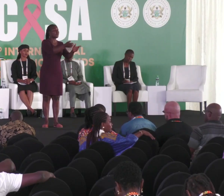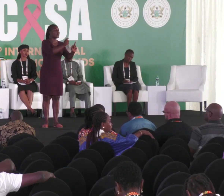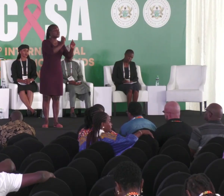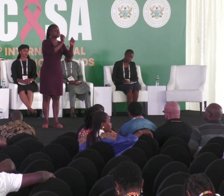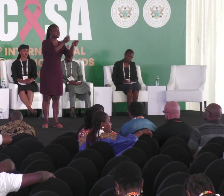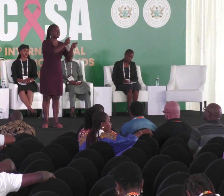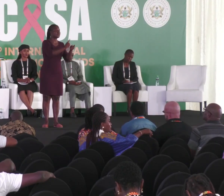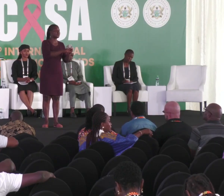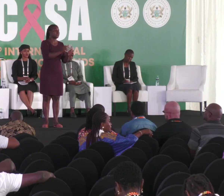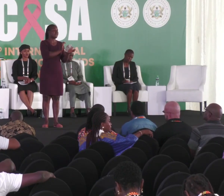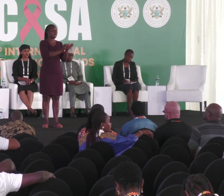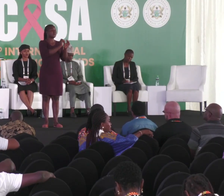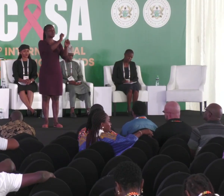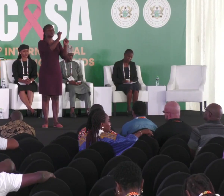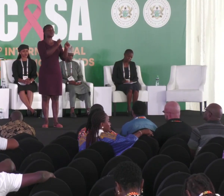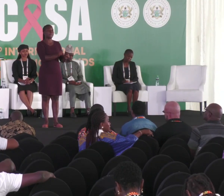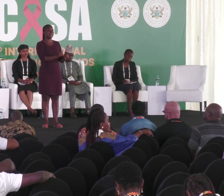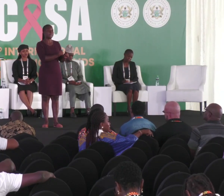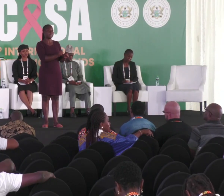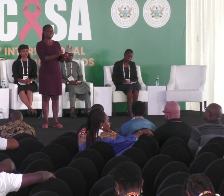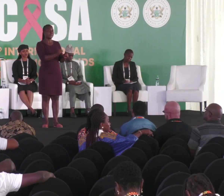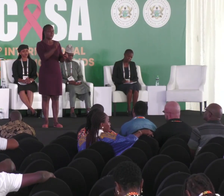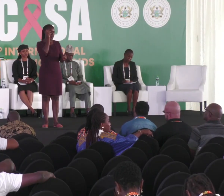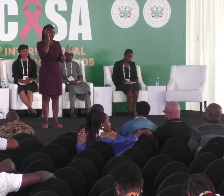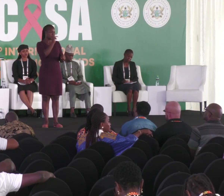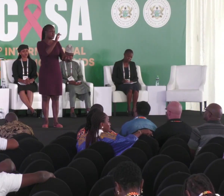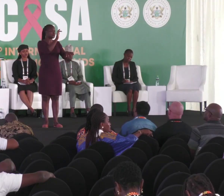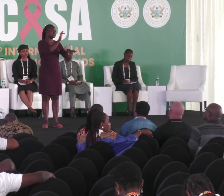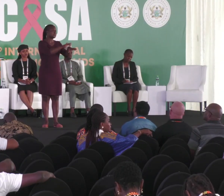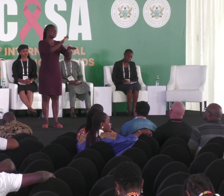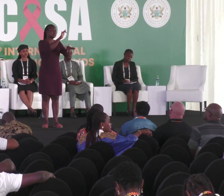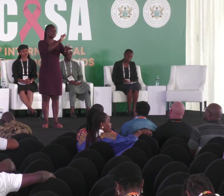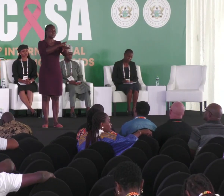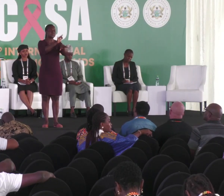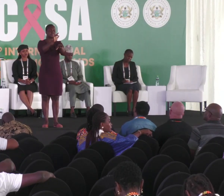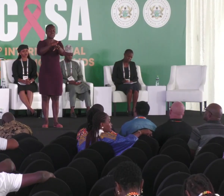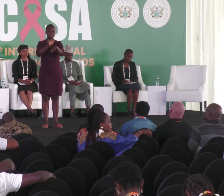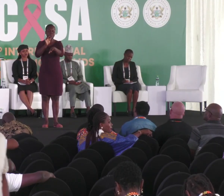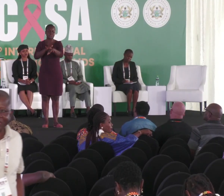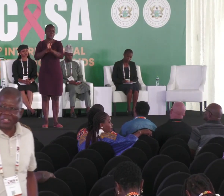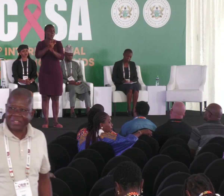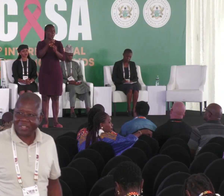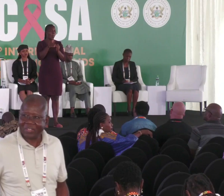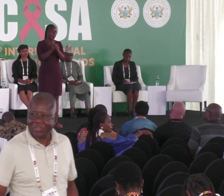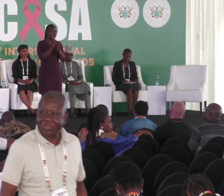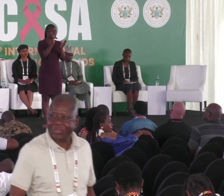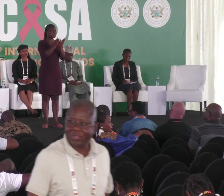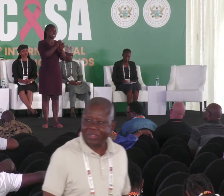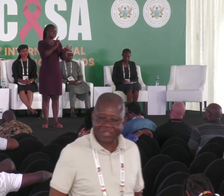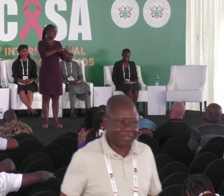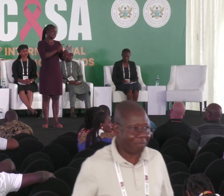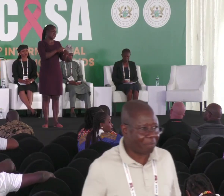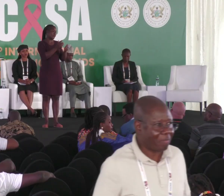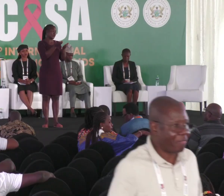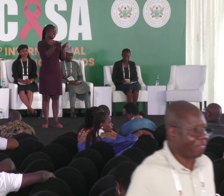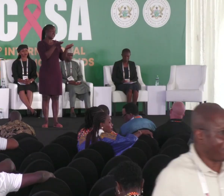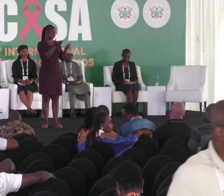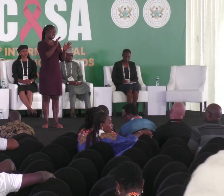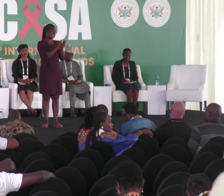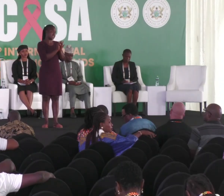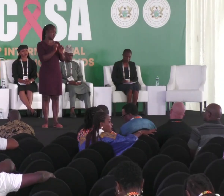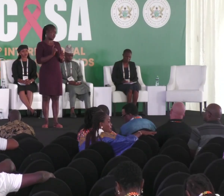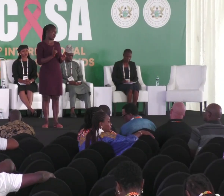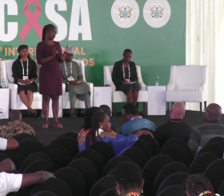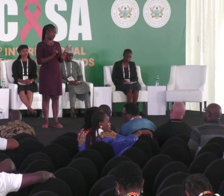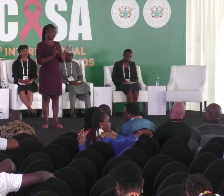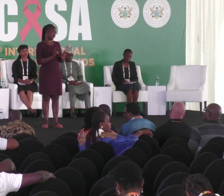was going to impact delivery of service. As you mentioned, along the line,